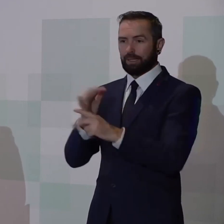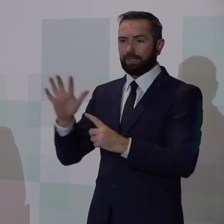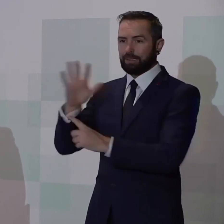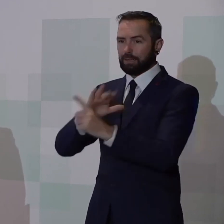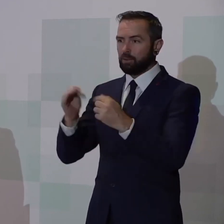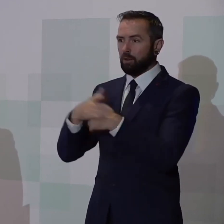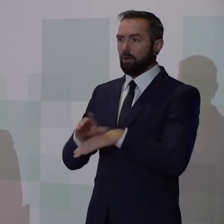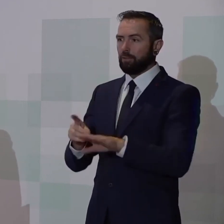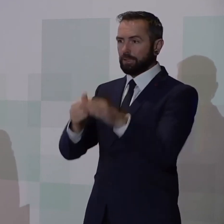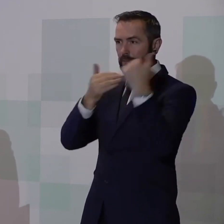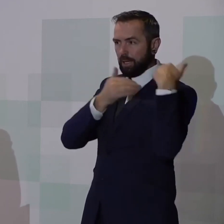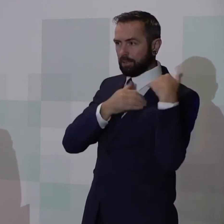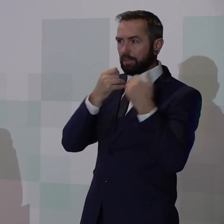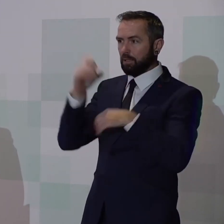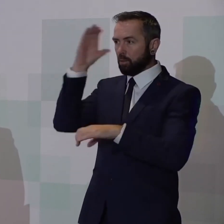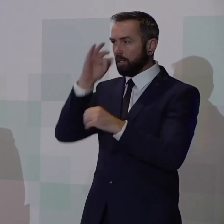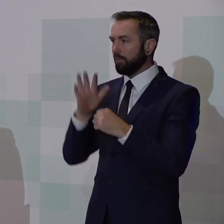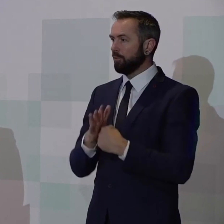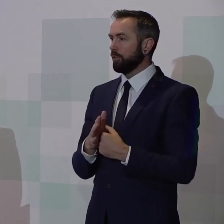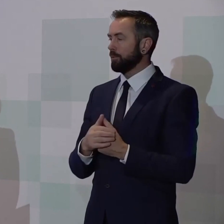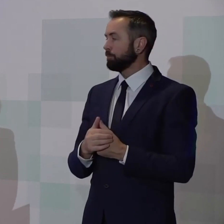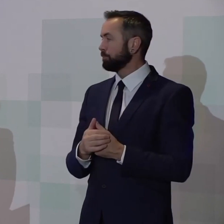of dependency that we might care for?